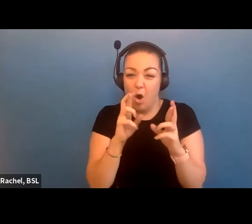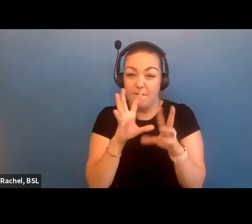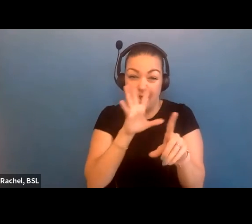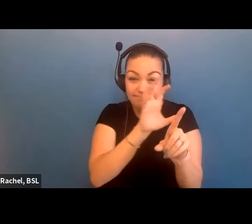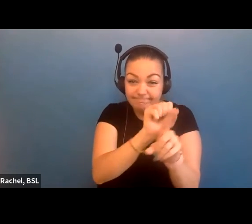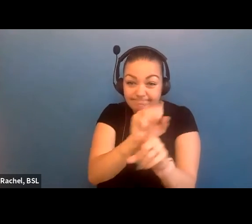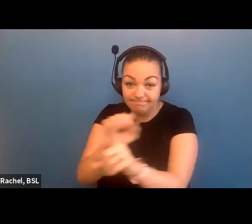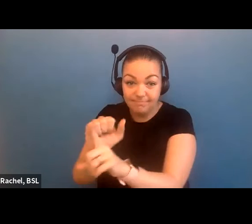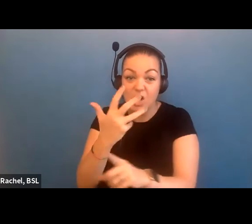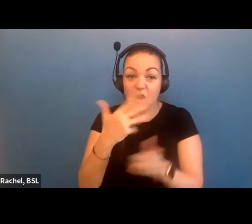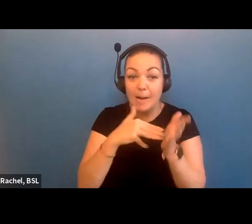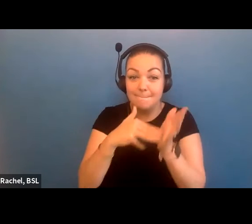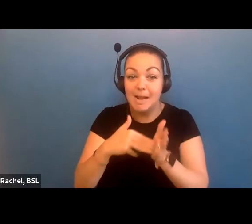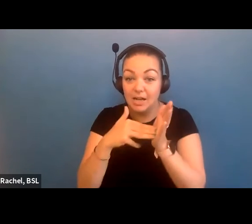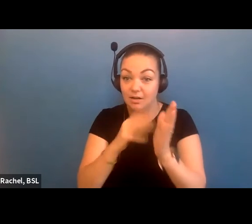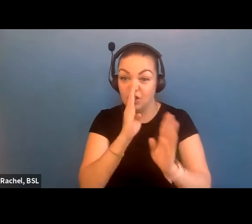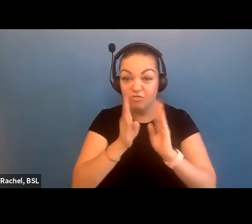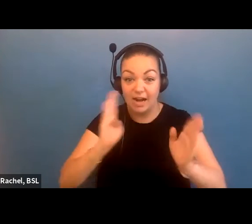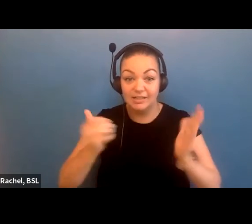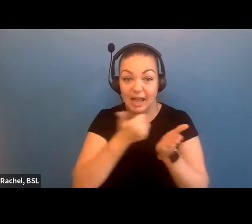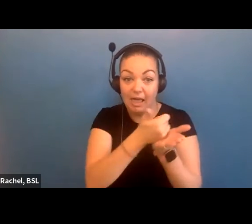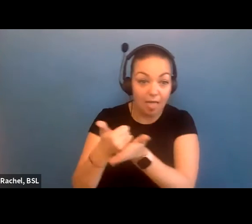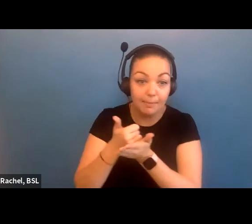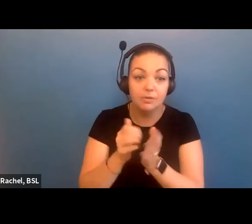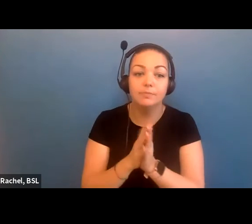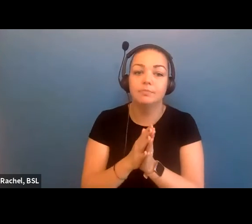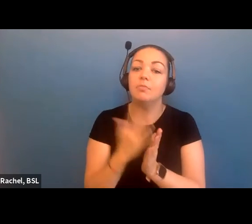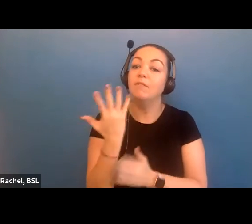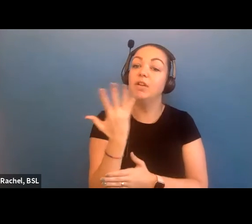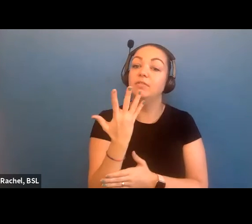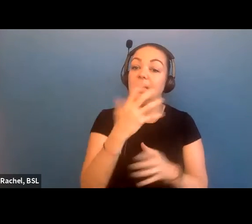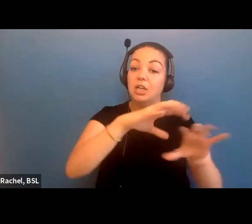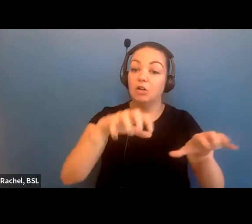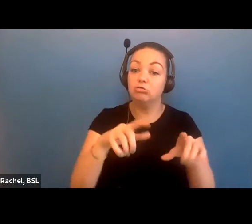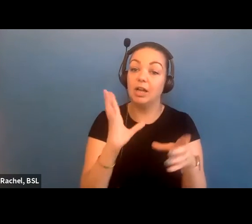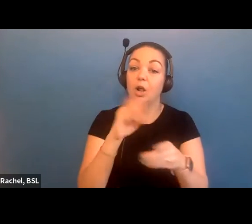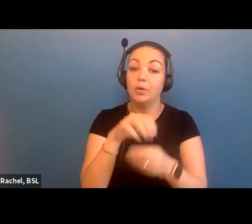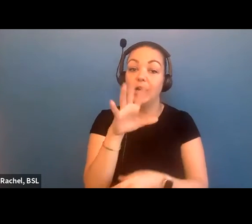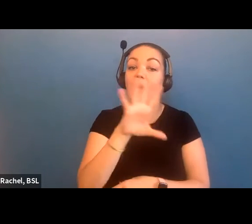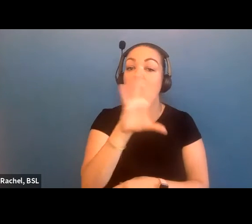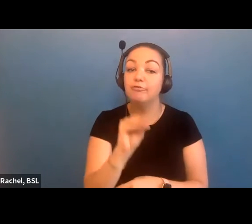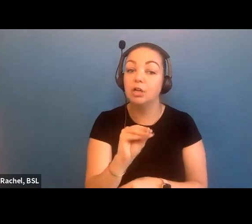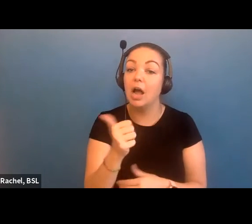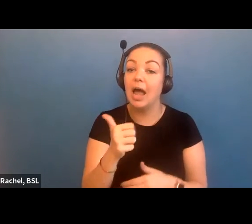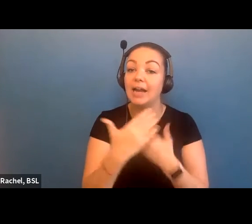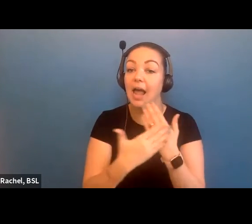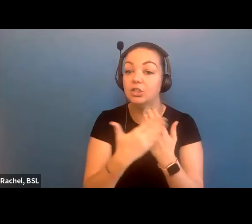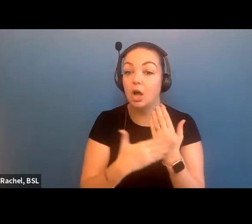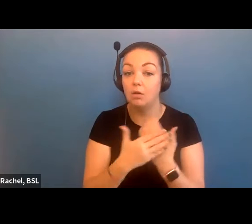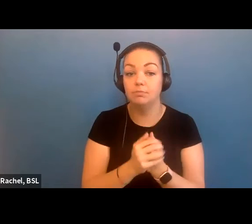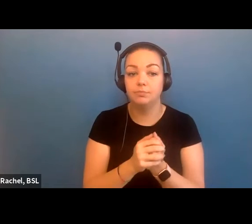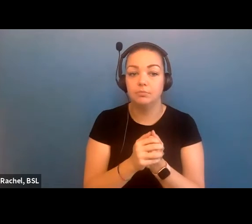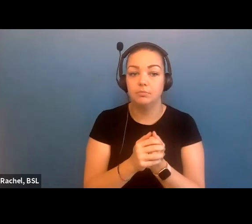it's operational in 15 countries across Africa and Asia. We have a sub-programme